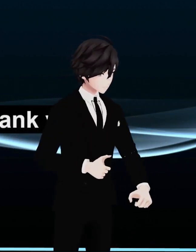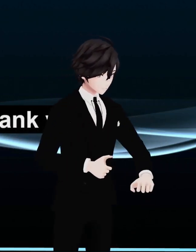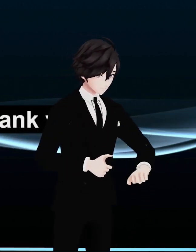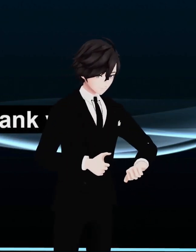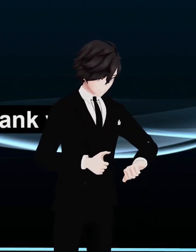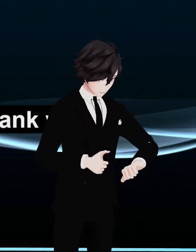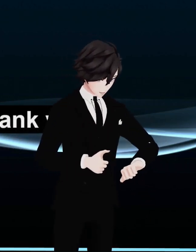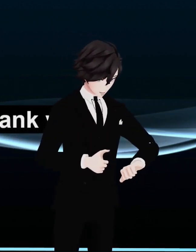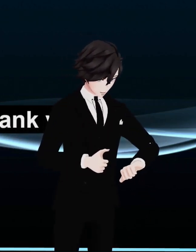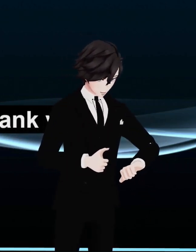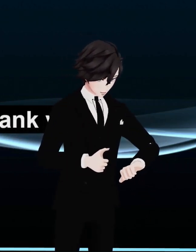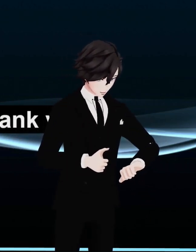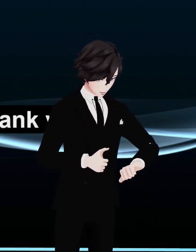time for our group picture.